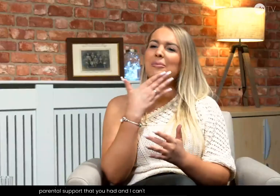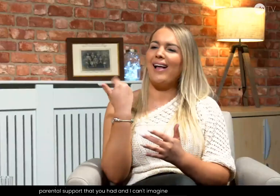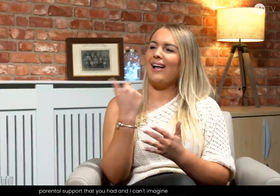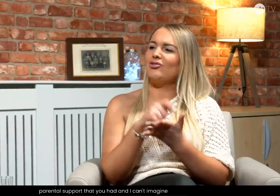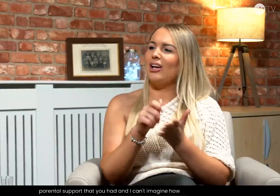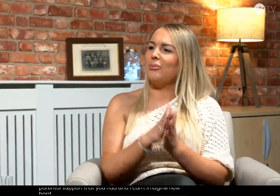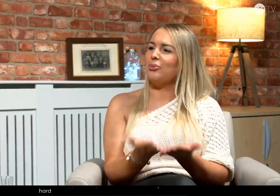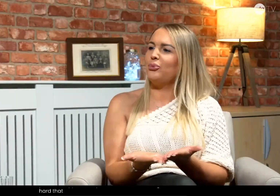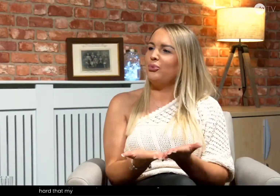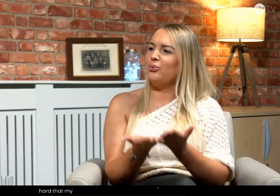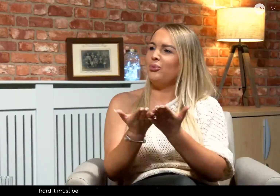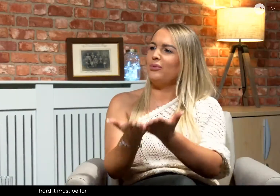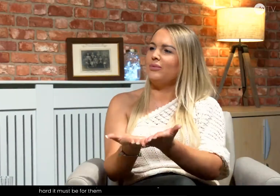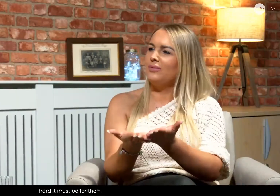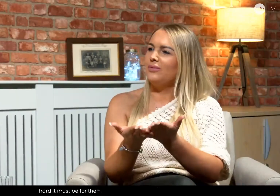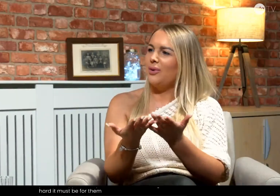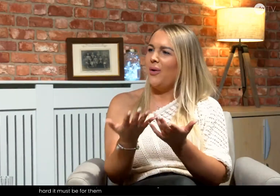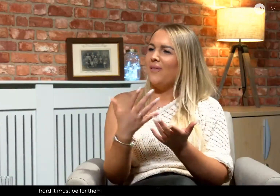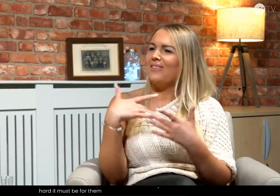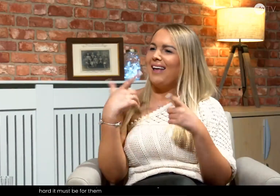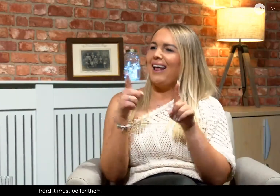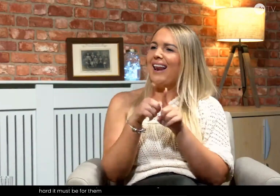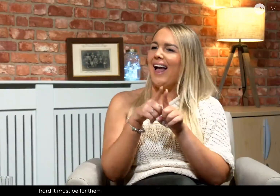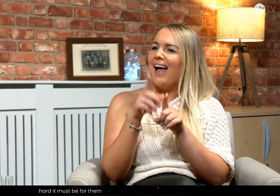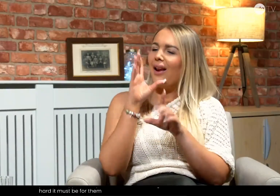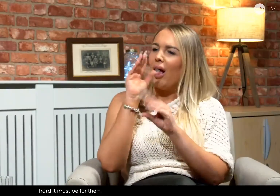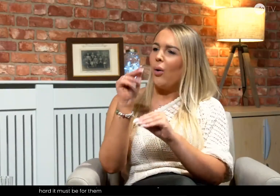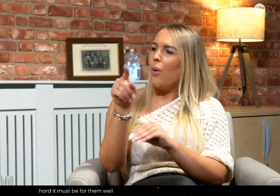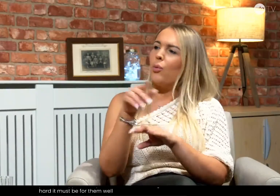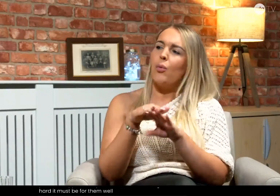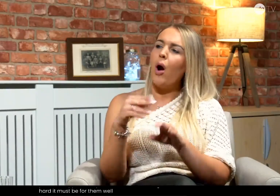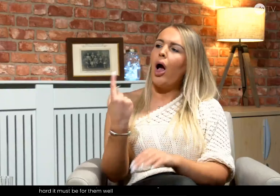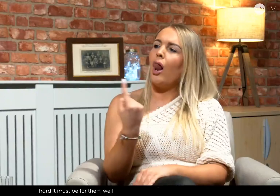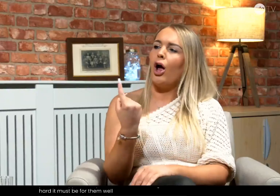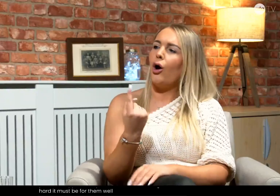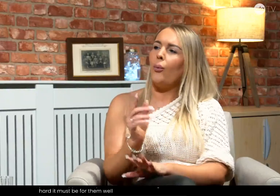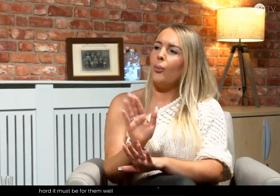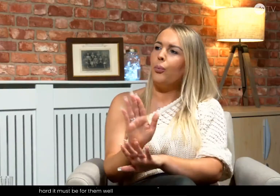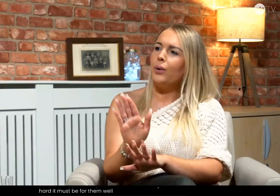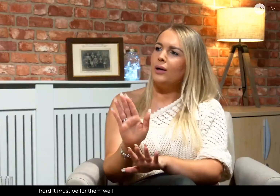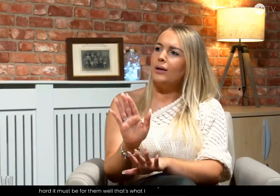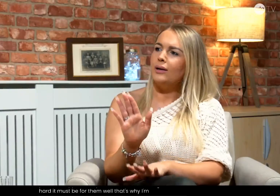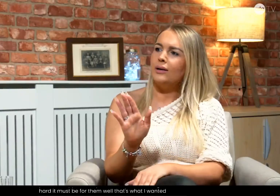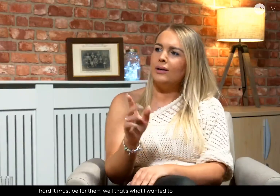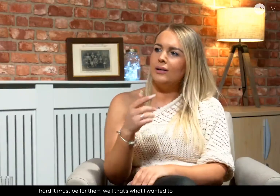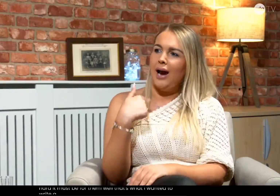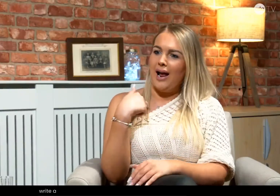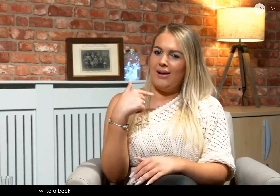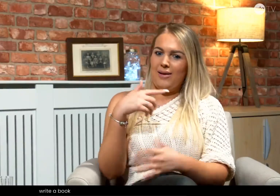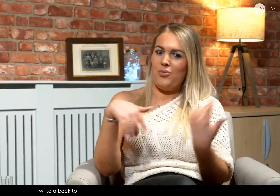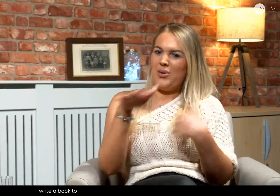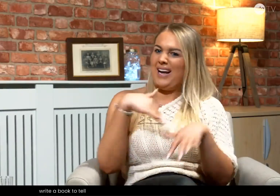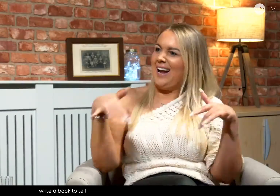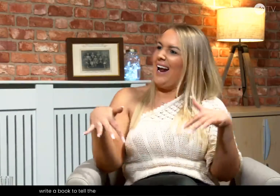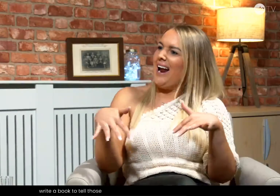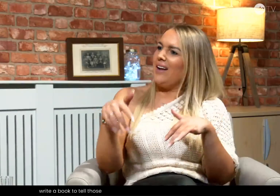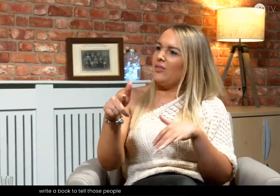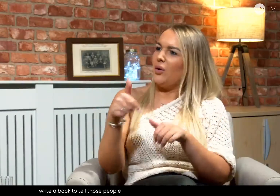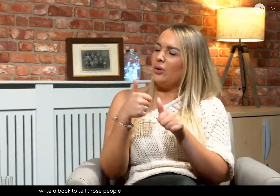them. Well, that's why I wanted to write a book, to tell those people, you're not alone. We're